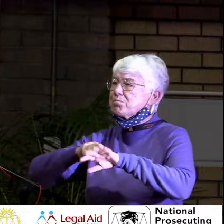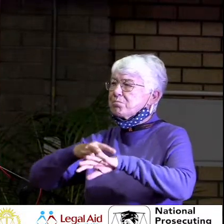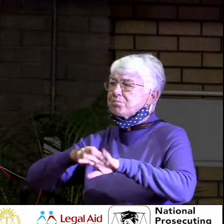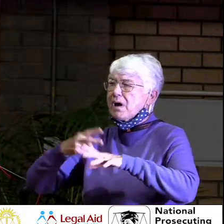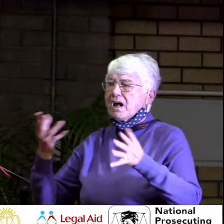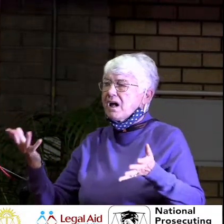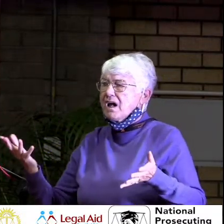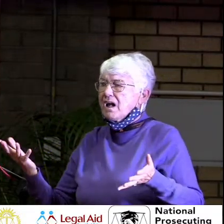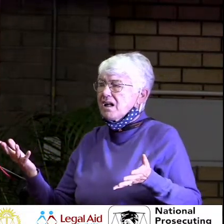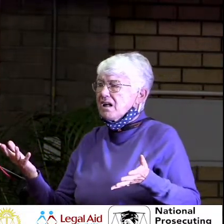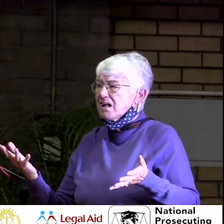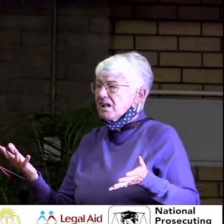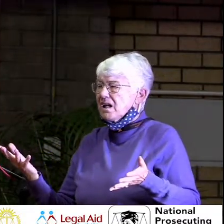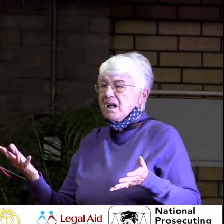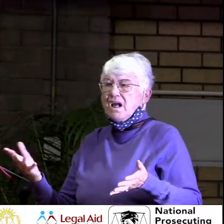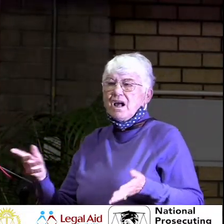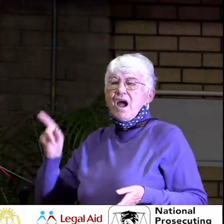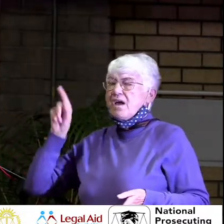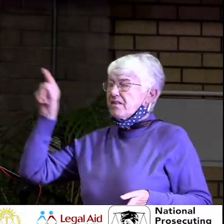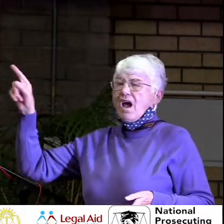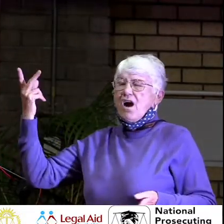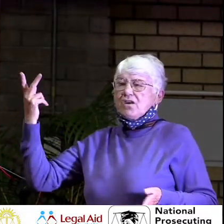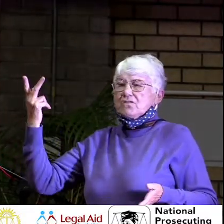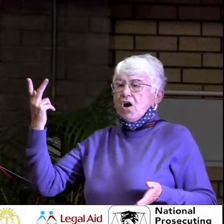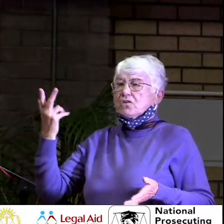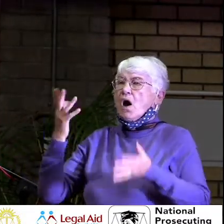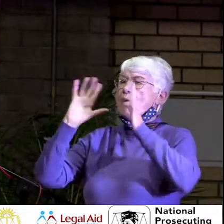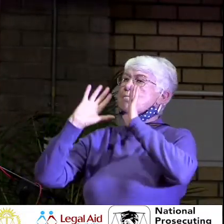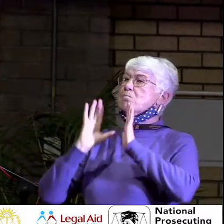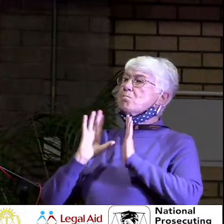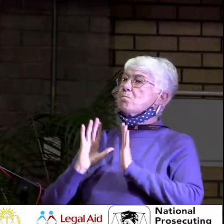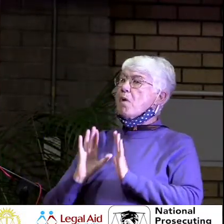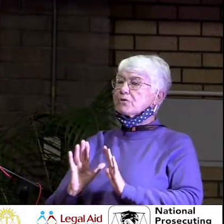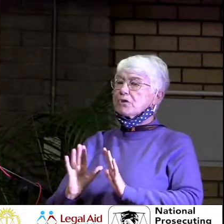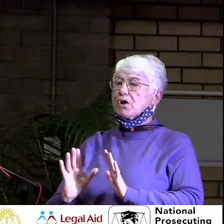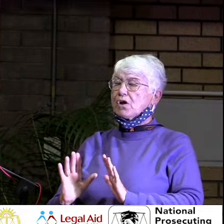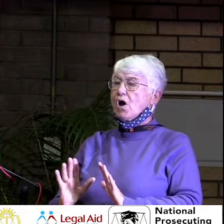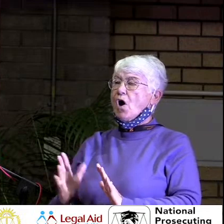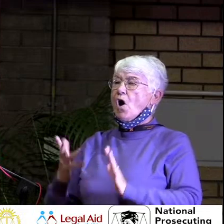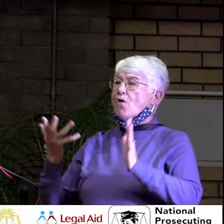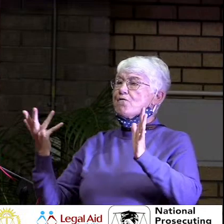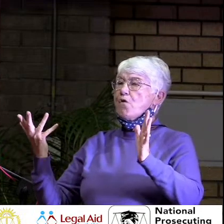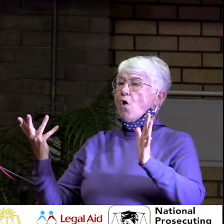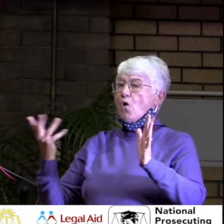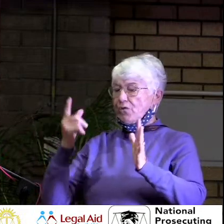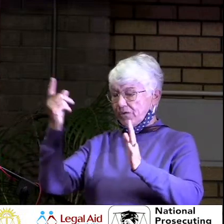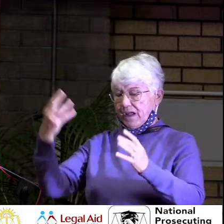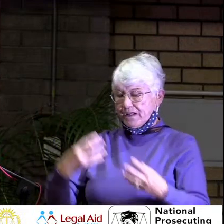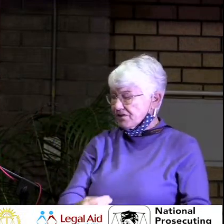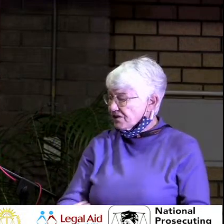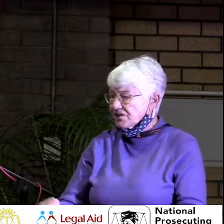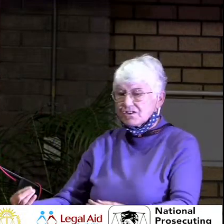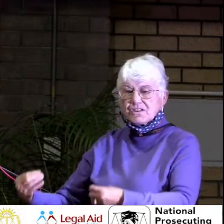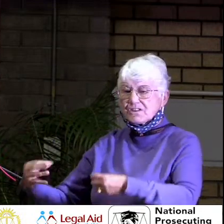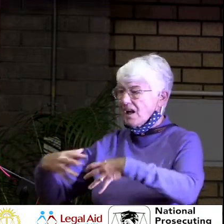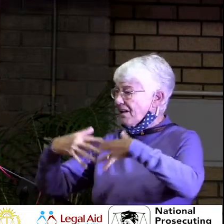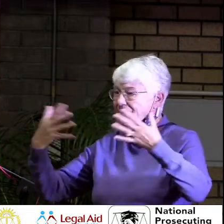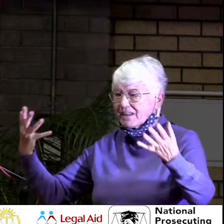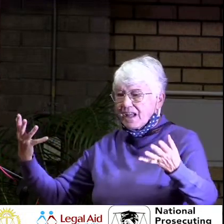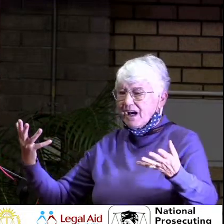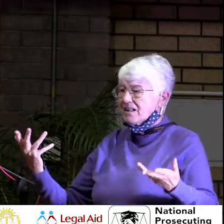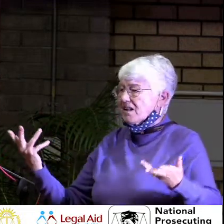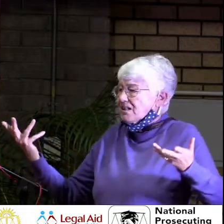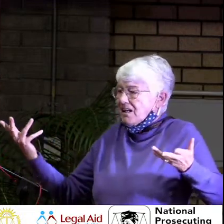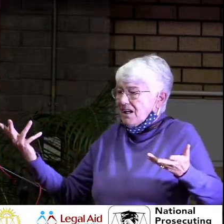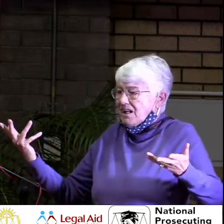not have the role models who are men to assist in raising up the boy children, to teach them